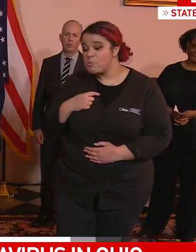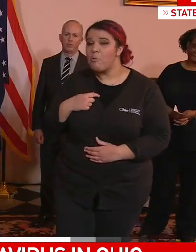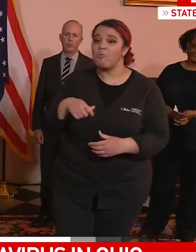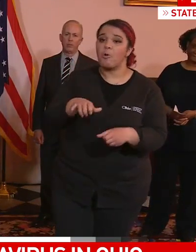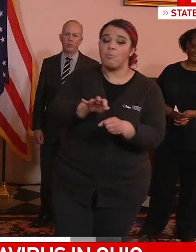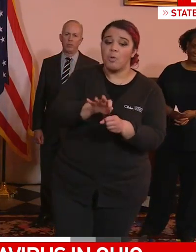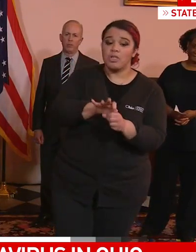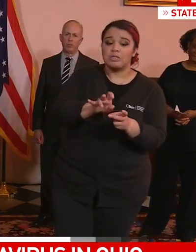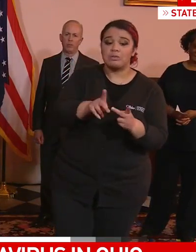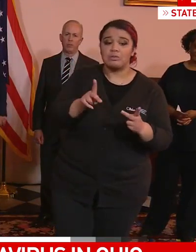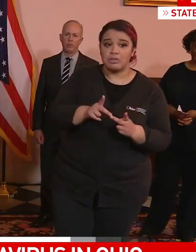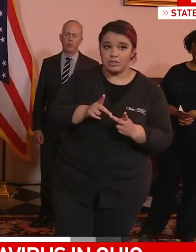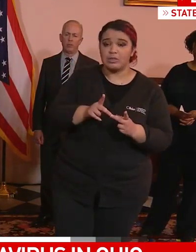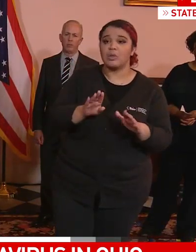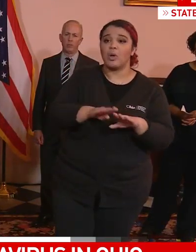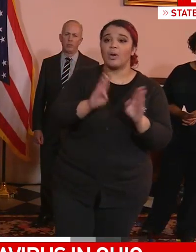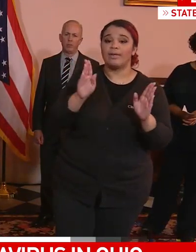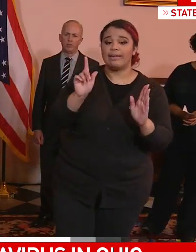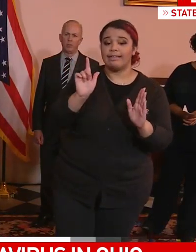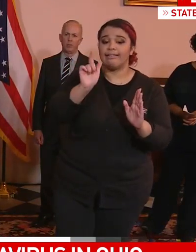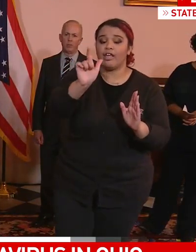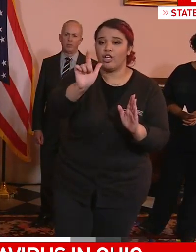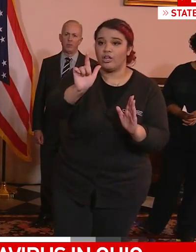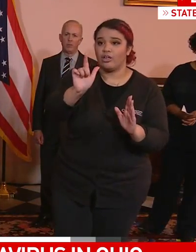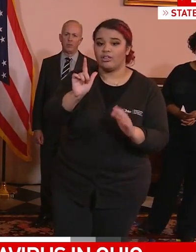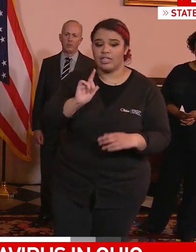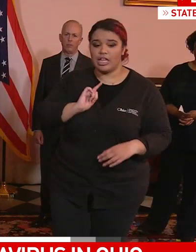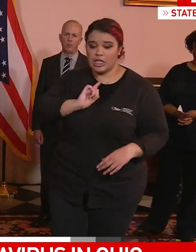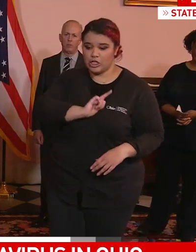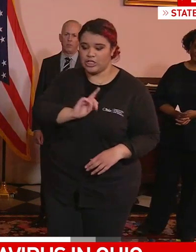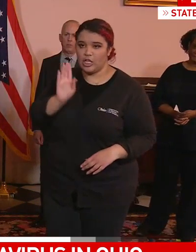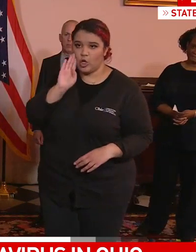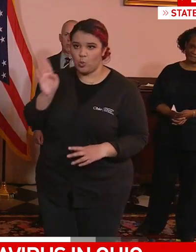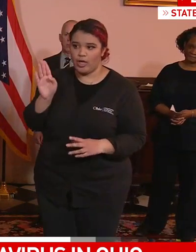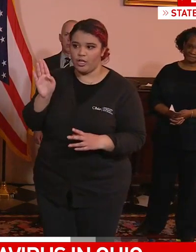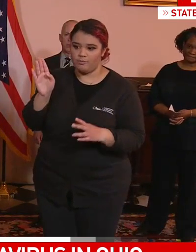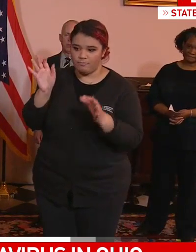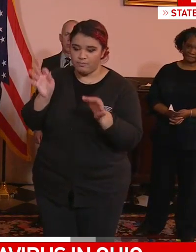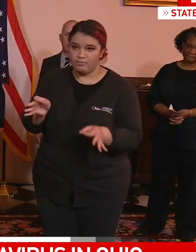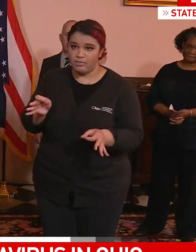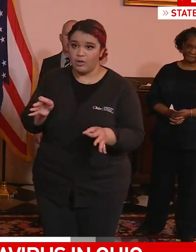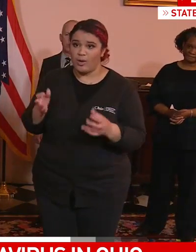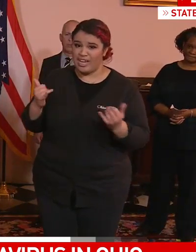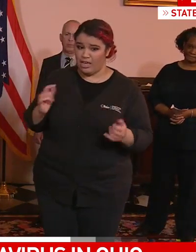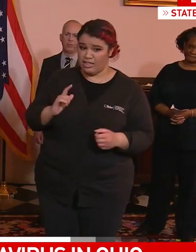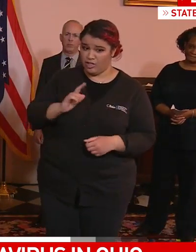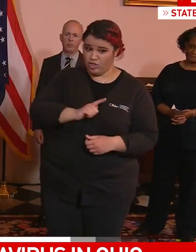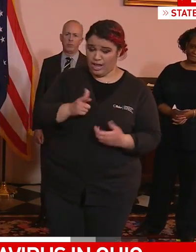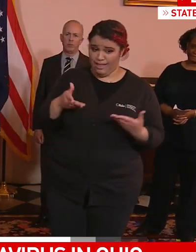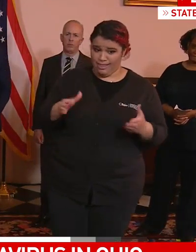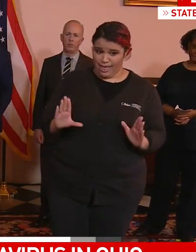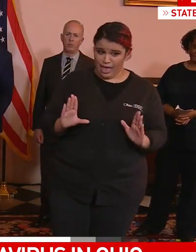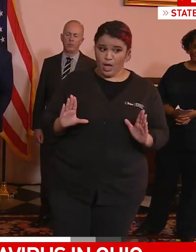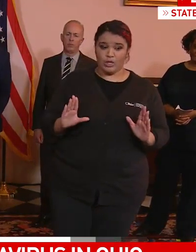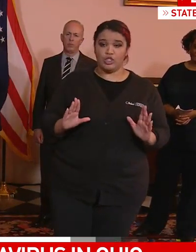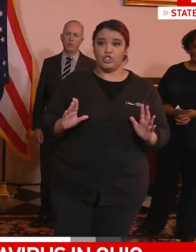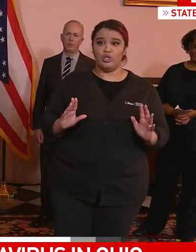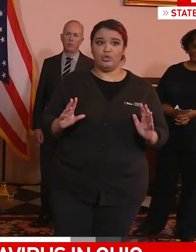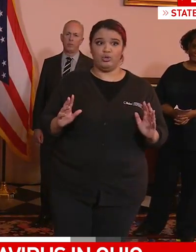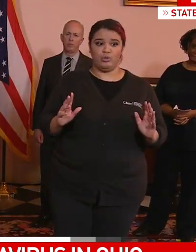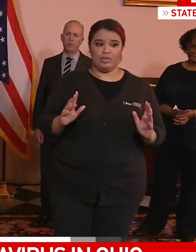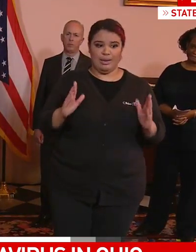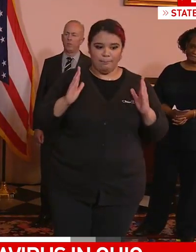at a later date would come from the legislature. Are they allowed to legally meet in person at this time? Are they allowed to